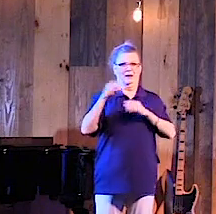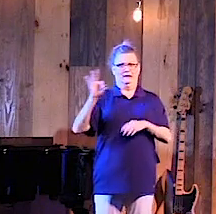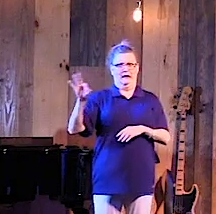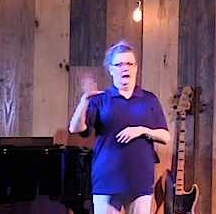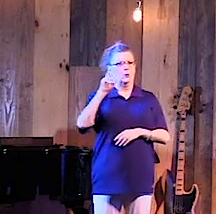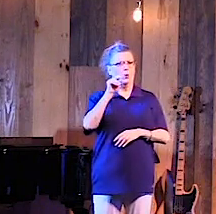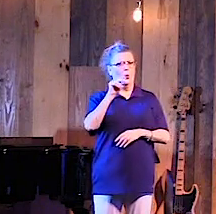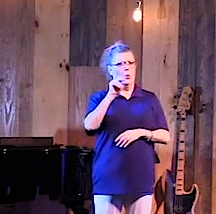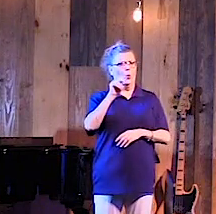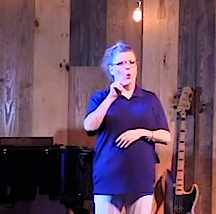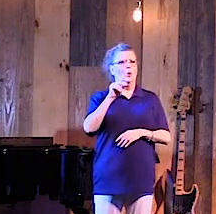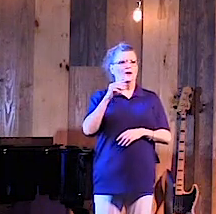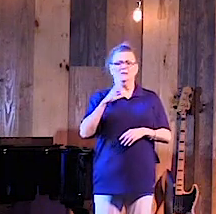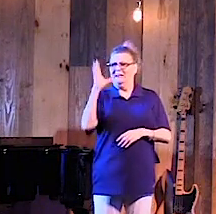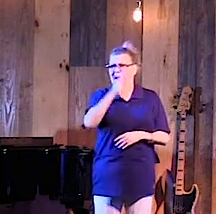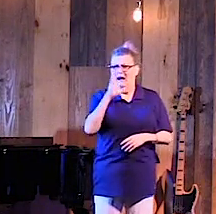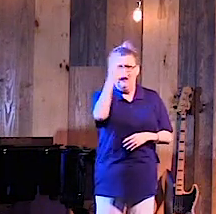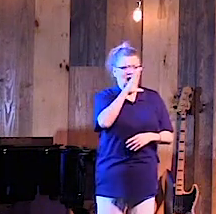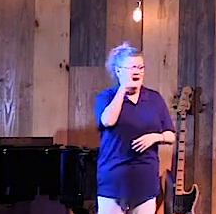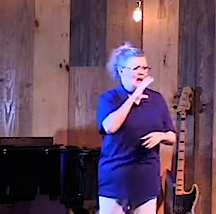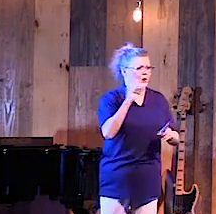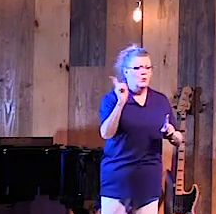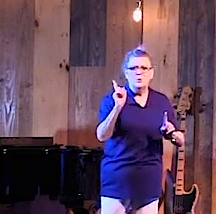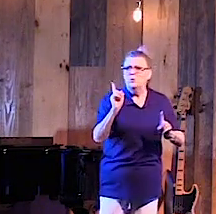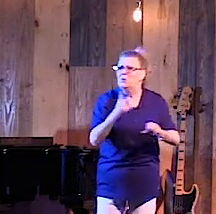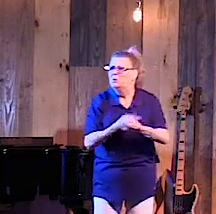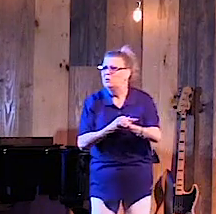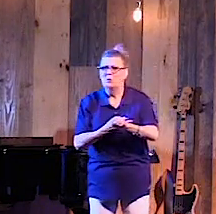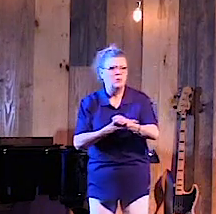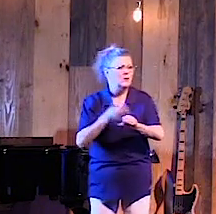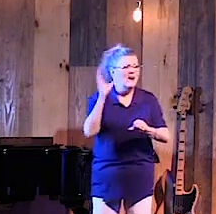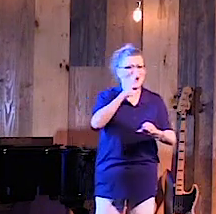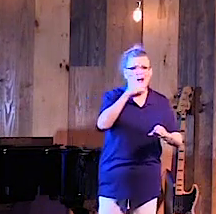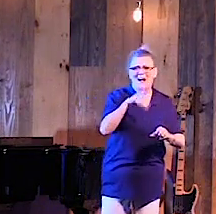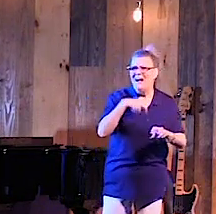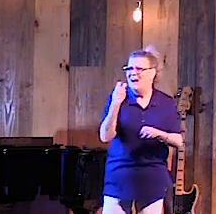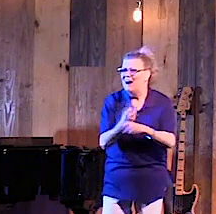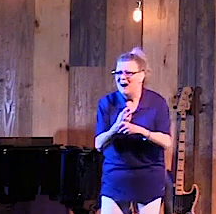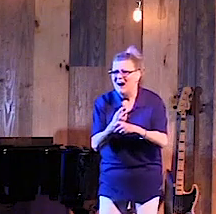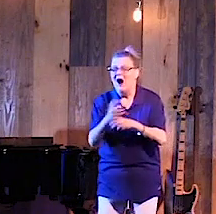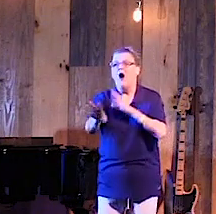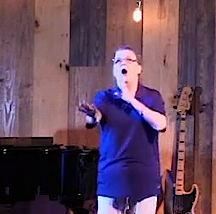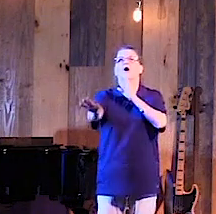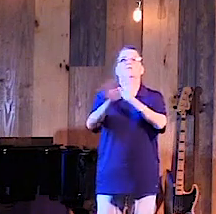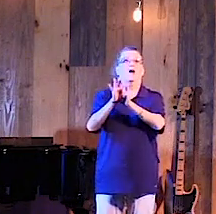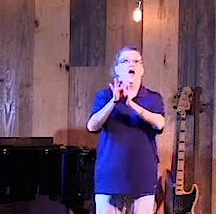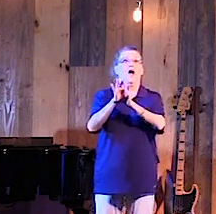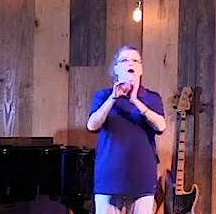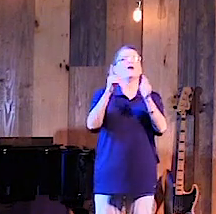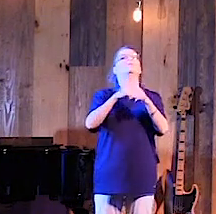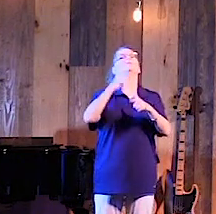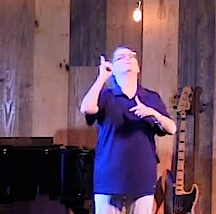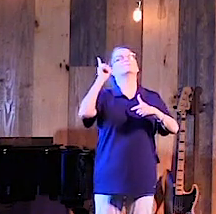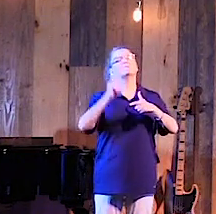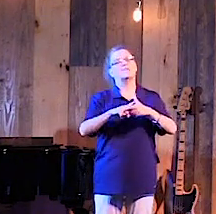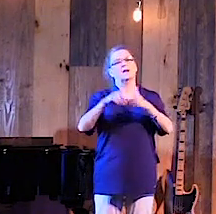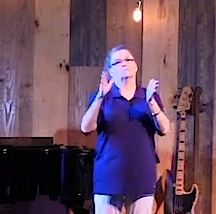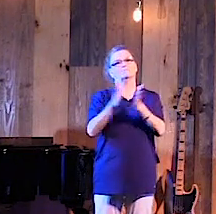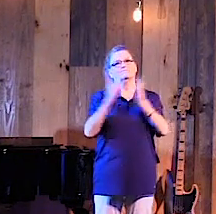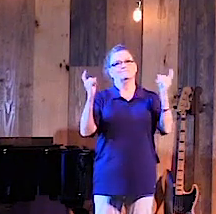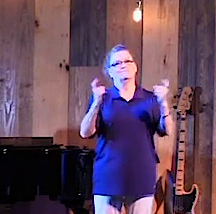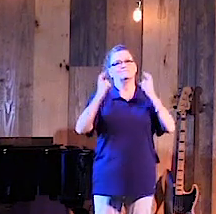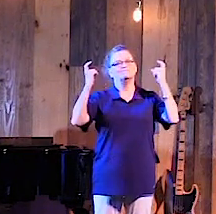searching feverishly for the one that was lost. He searched so hard, and he finally found it, and then he rejoiced in this one that was